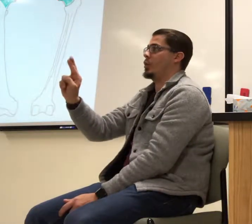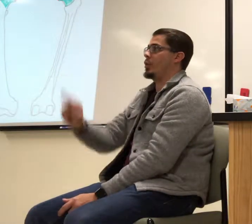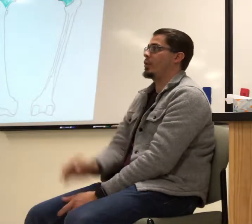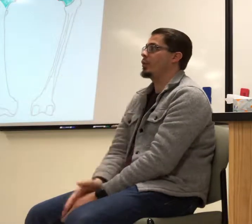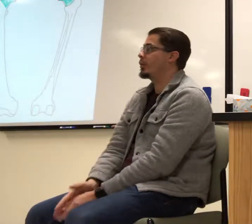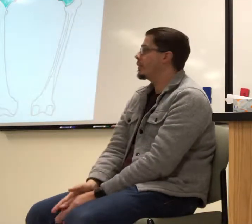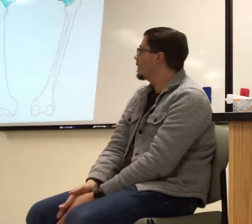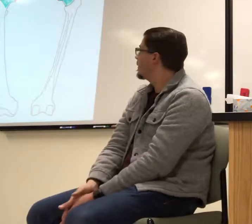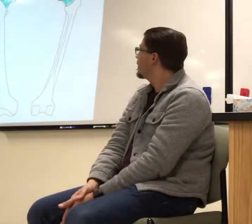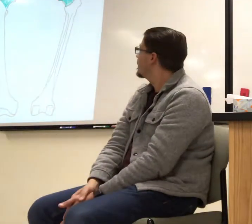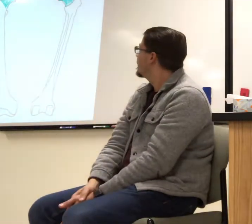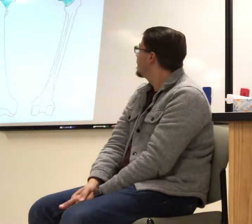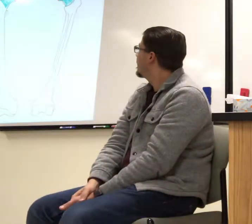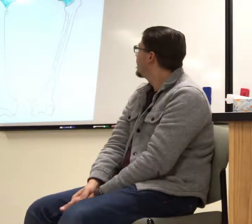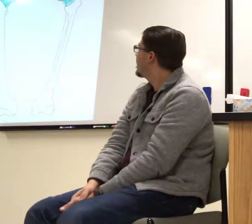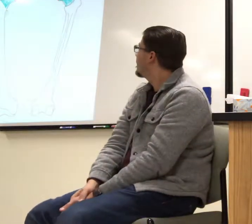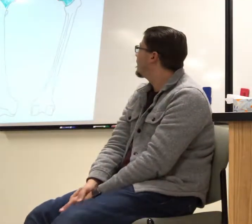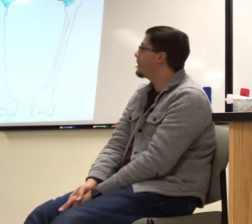Greater